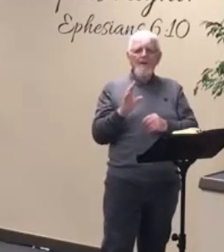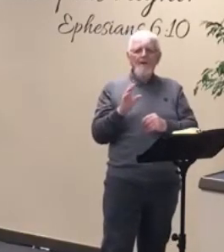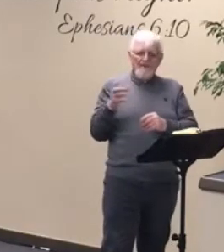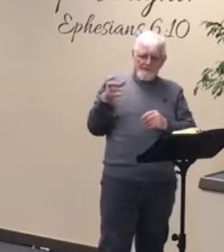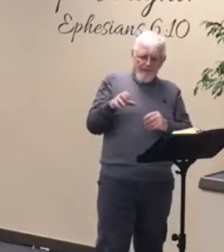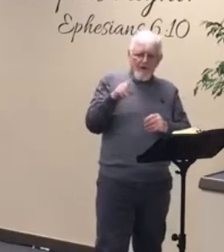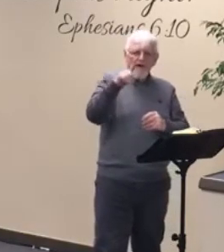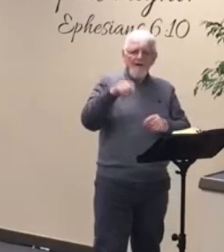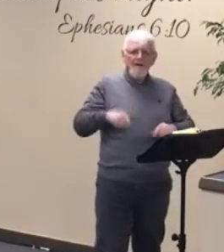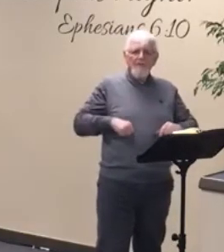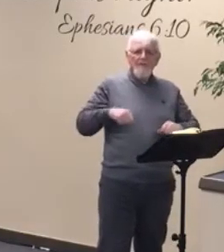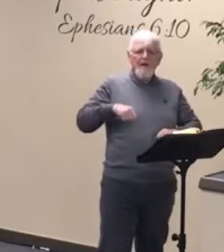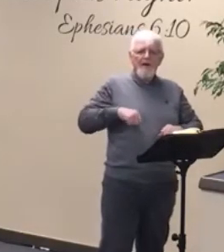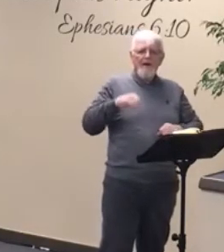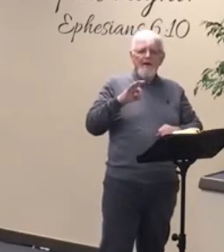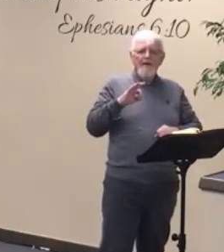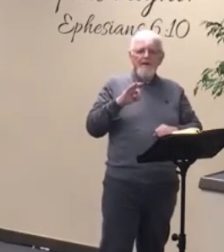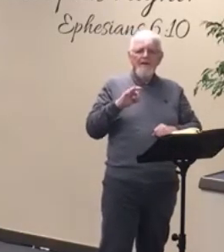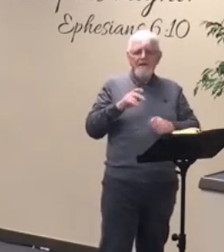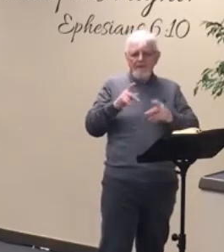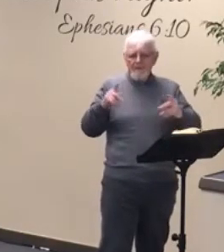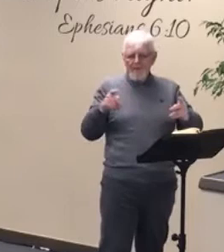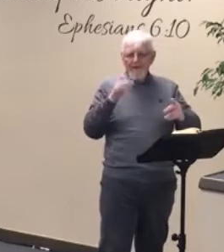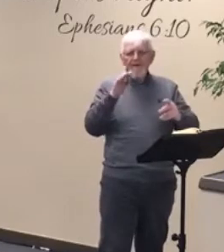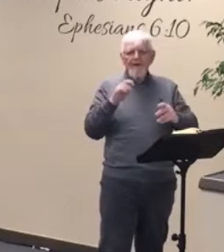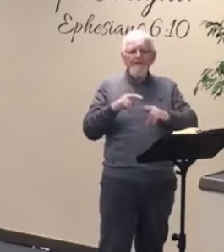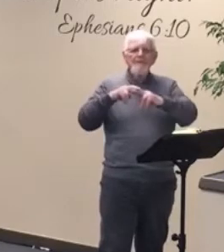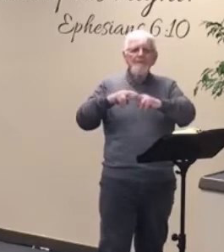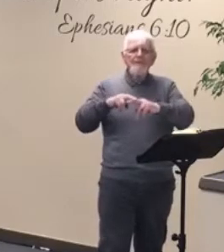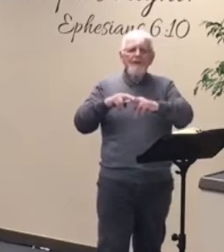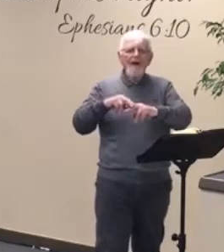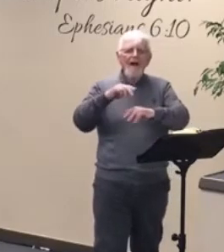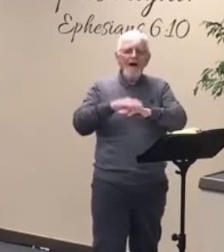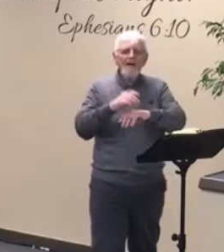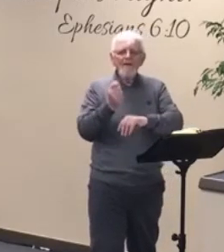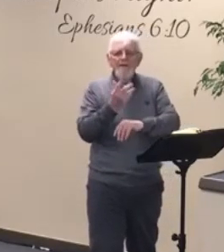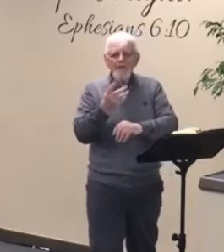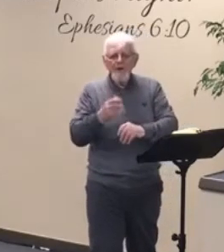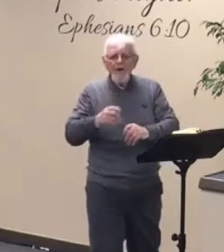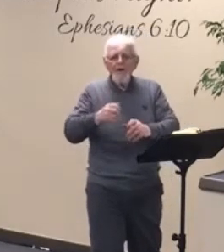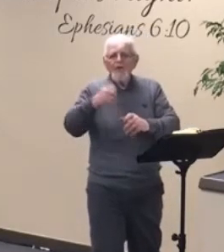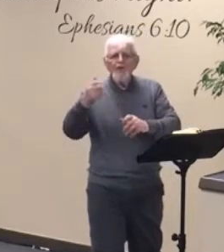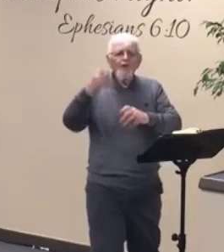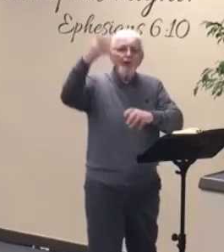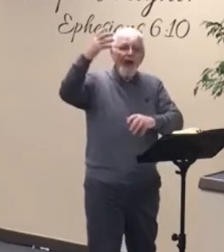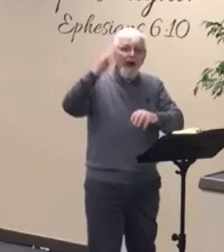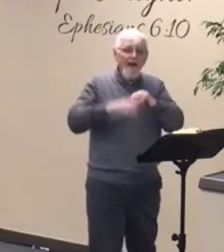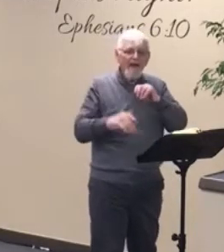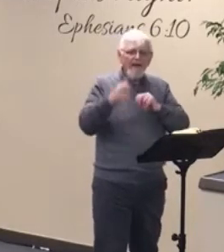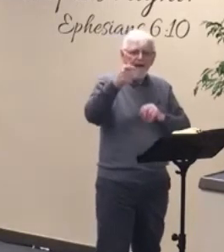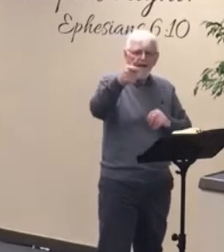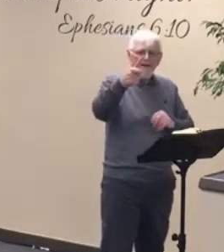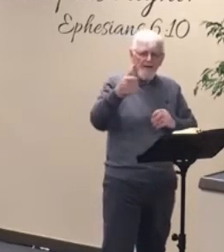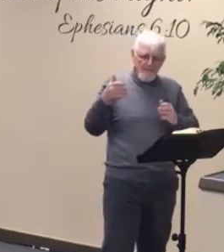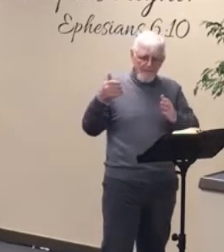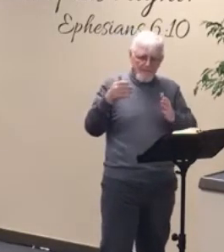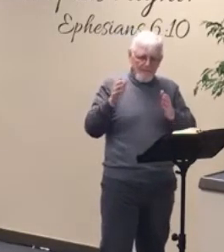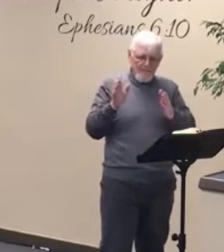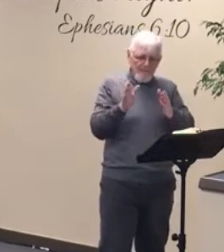pride into a position of reliance on somebody greater than you. And what he's pushing you towards is a reliance on